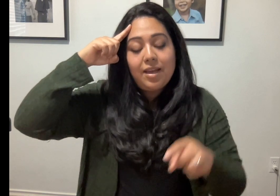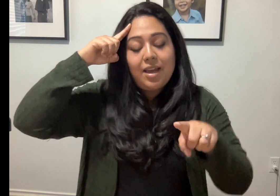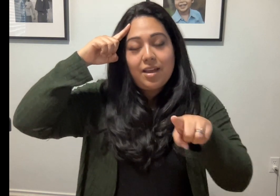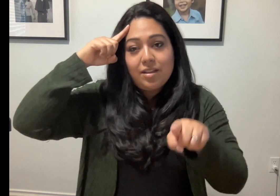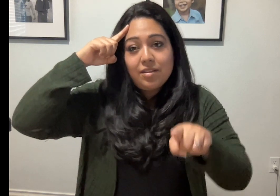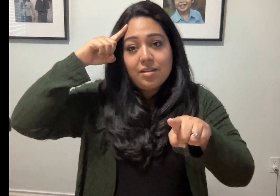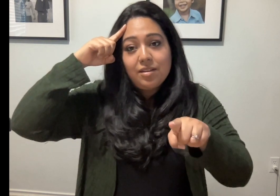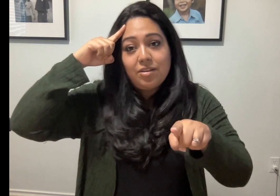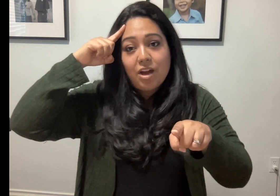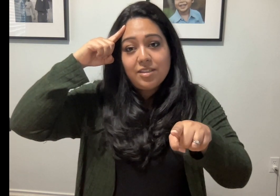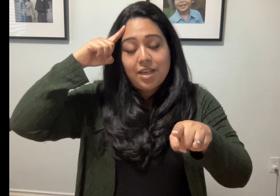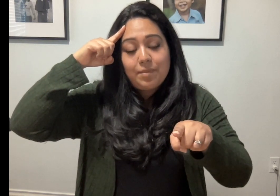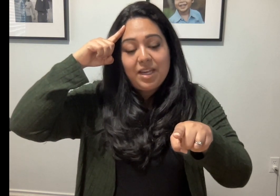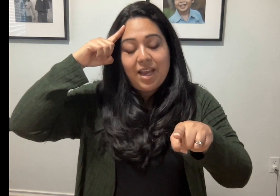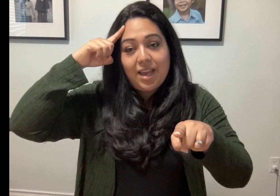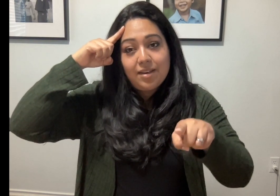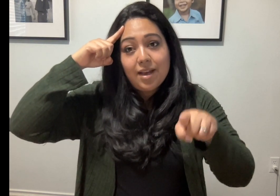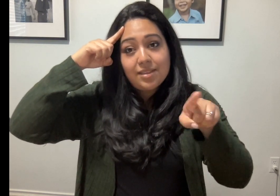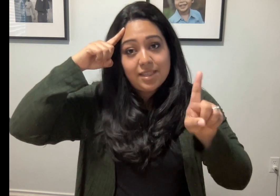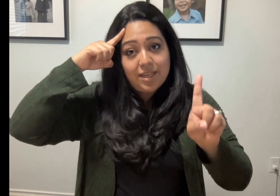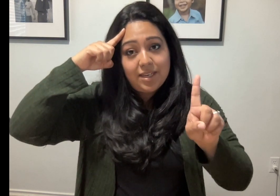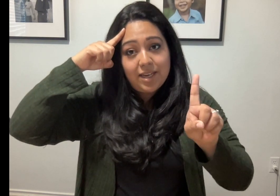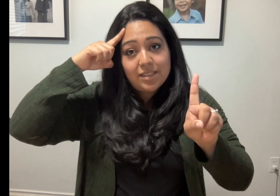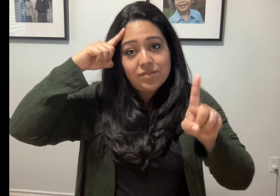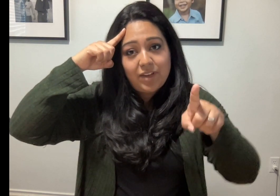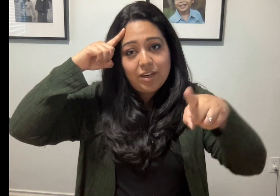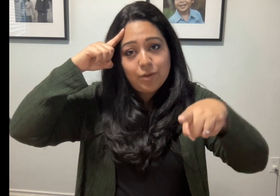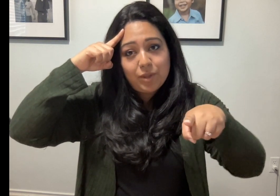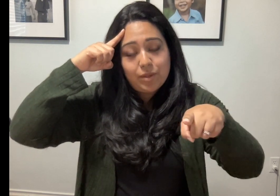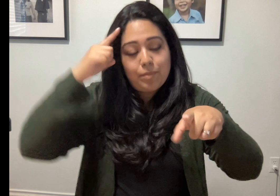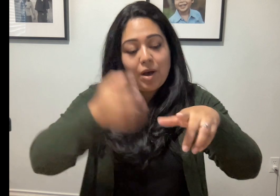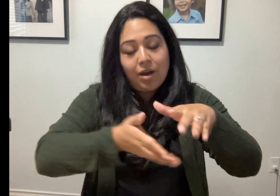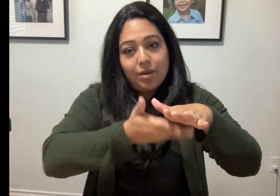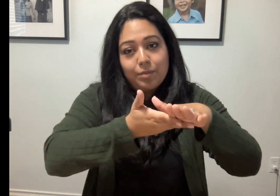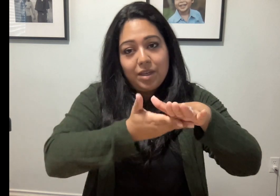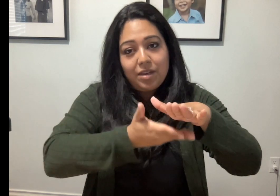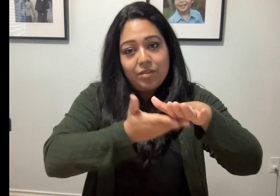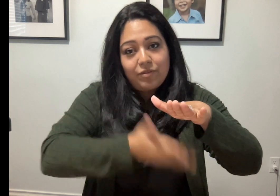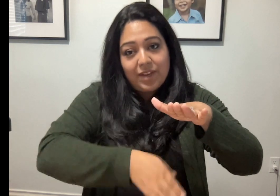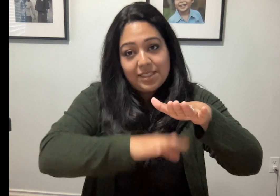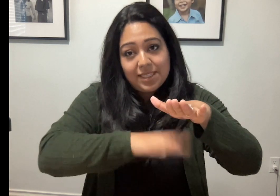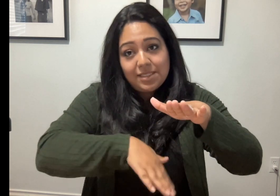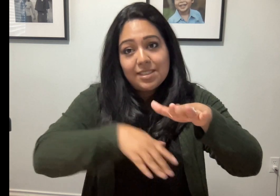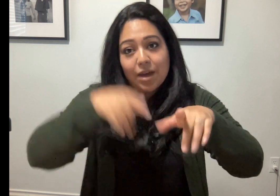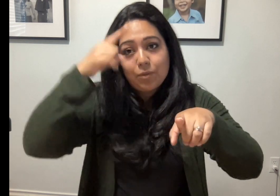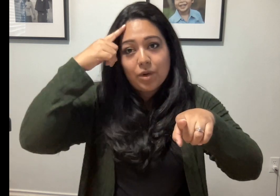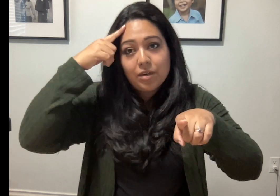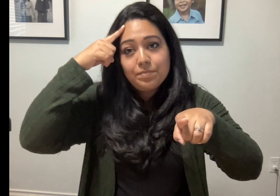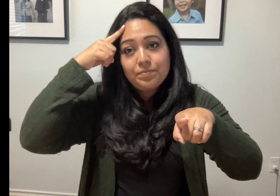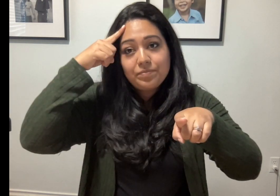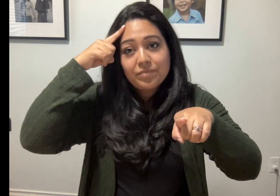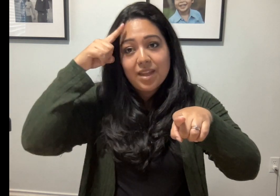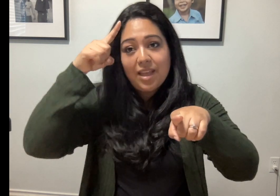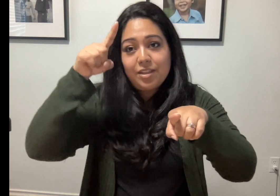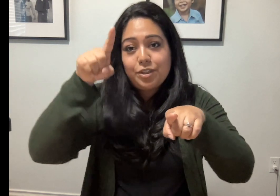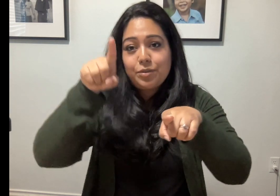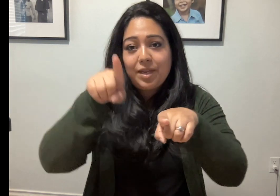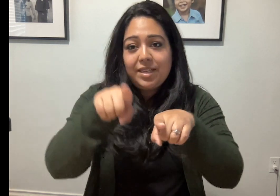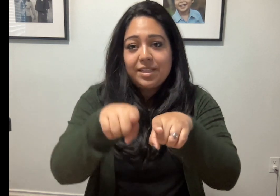Non-dominant hand has an index finger with the palm facing downward, and the 2 index